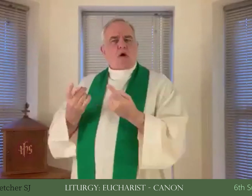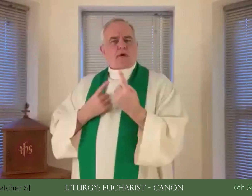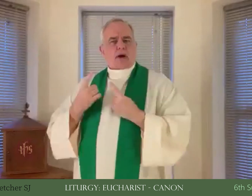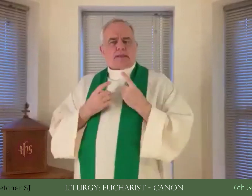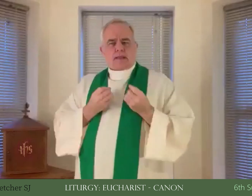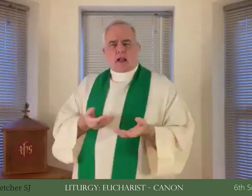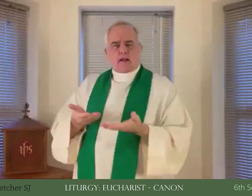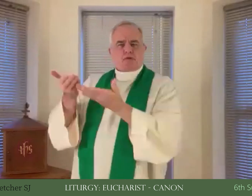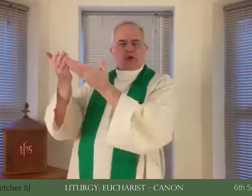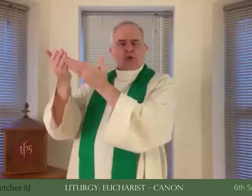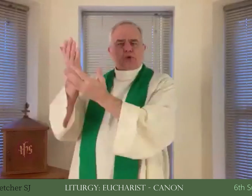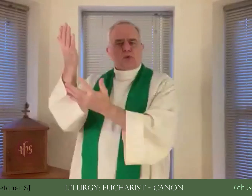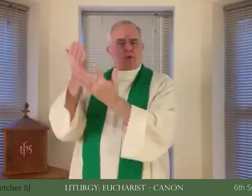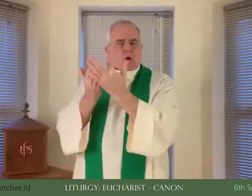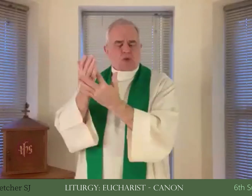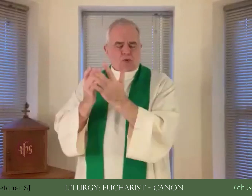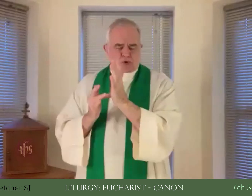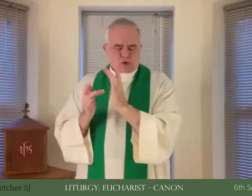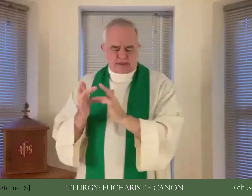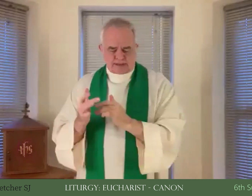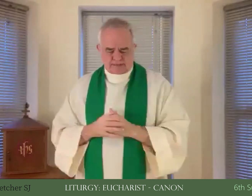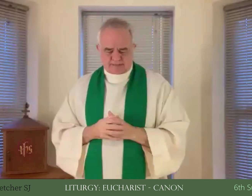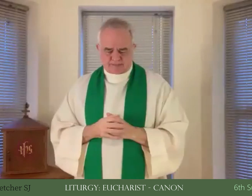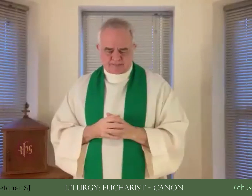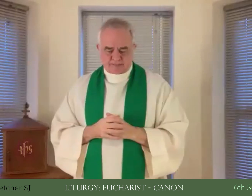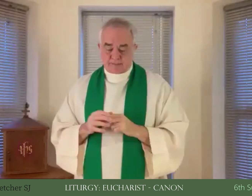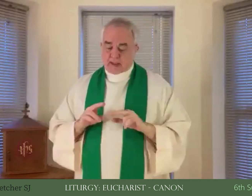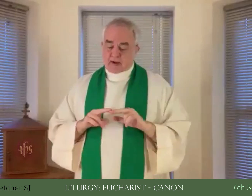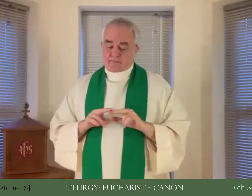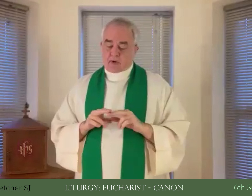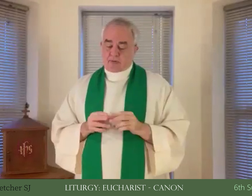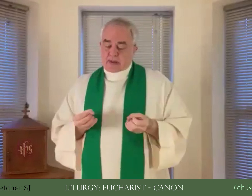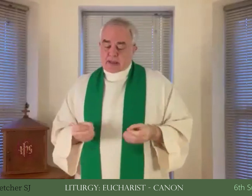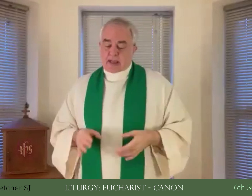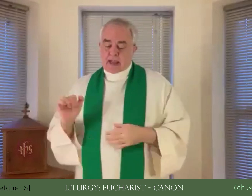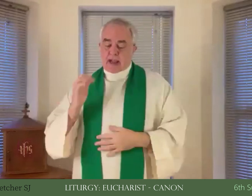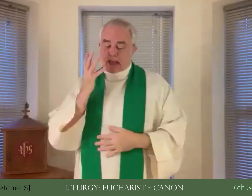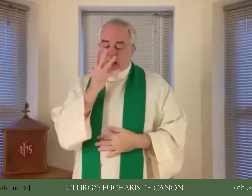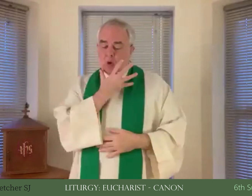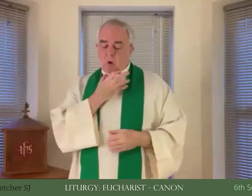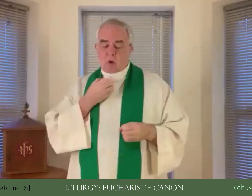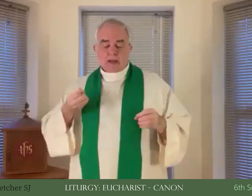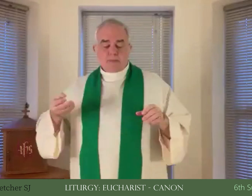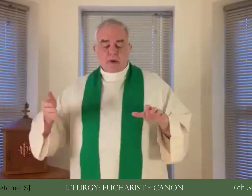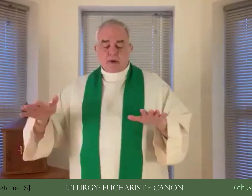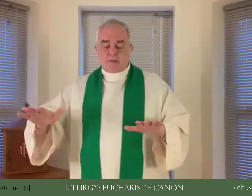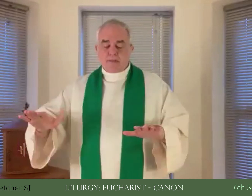offer ourselves to you, to Jesus. Father, let your Holy Spirit come